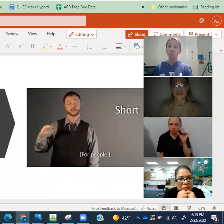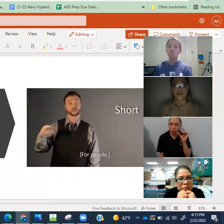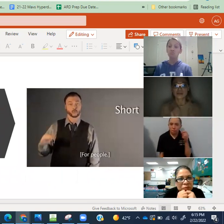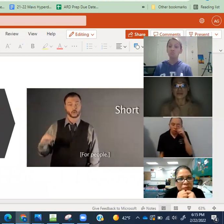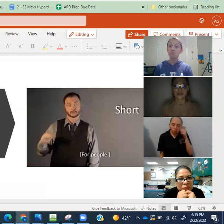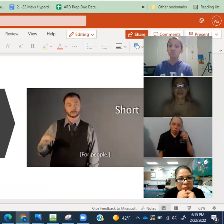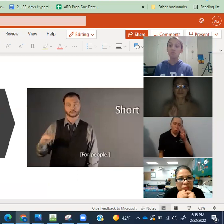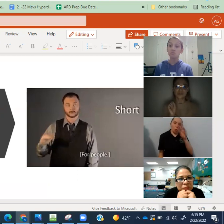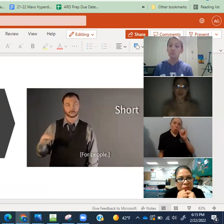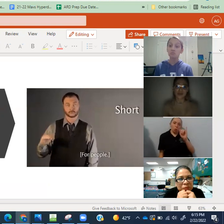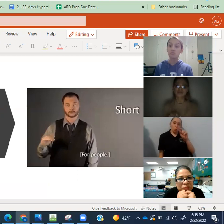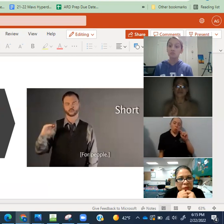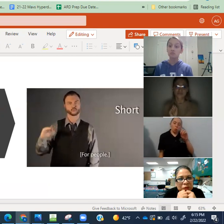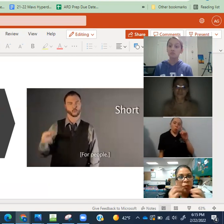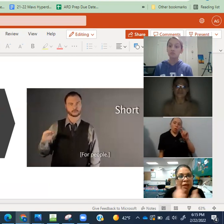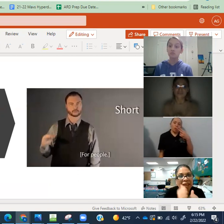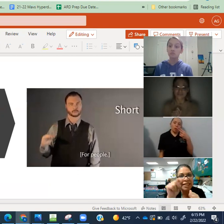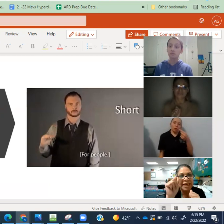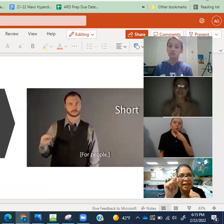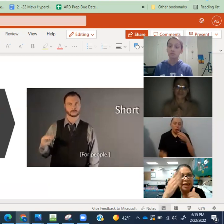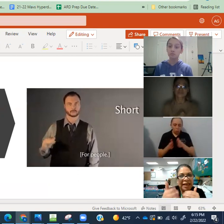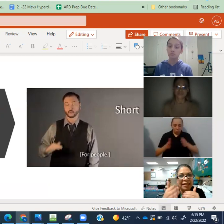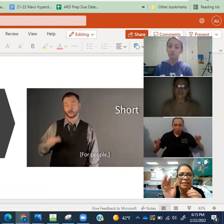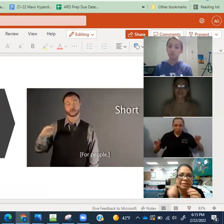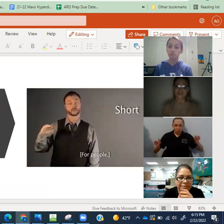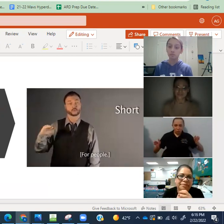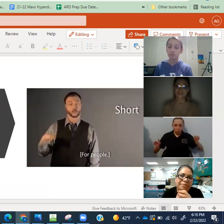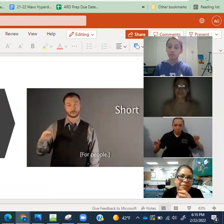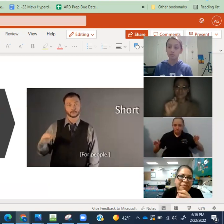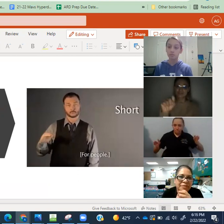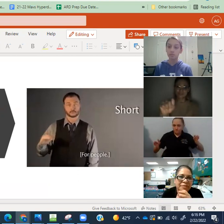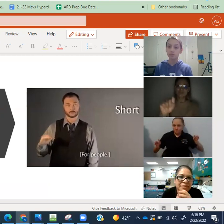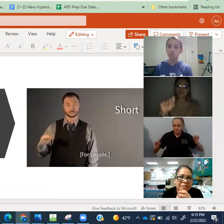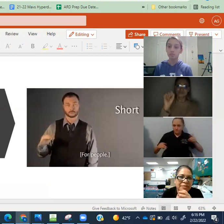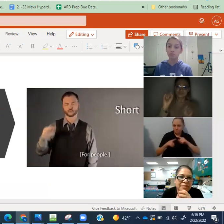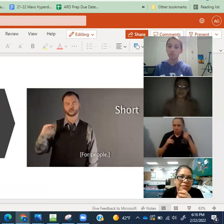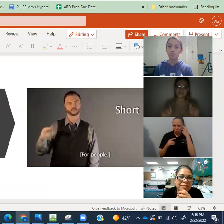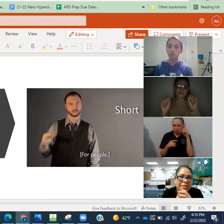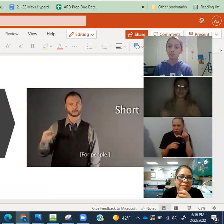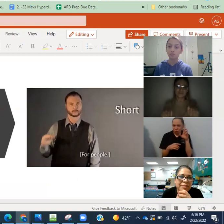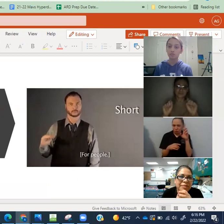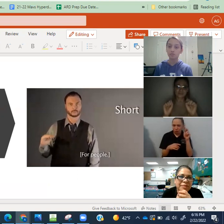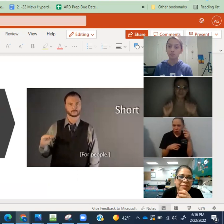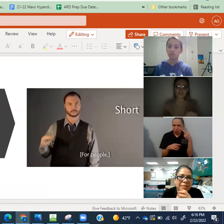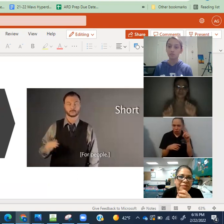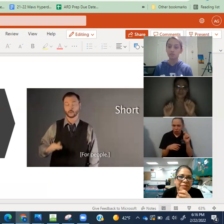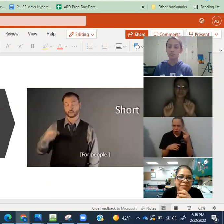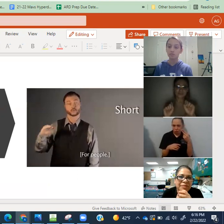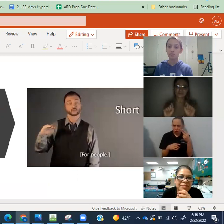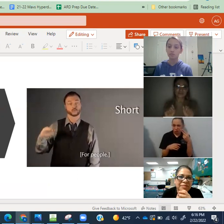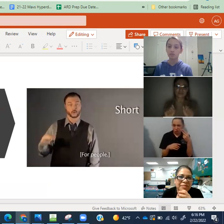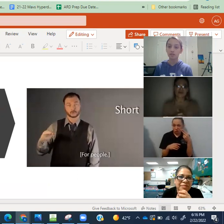Is that because With the width, T at you the said was end? this? I thought that was length.